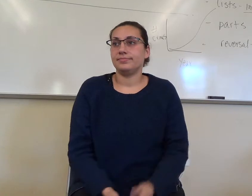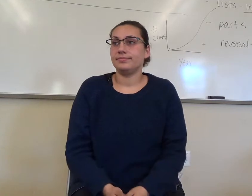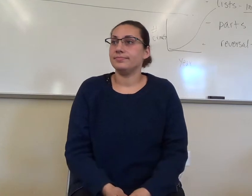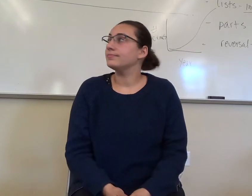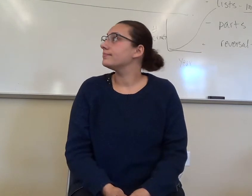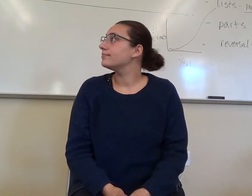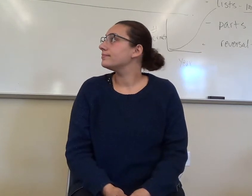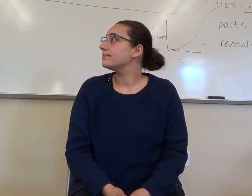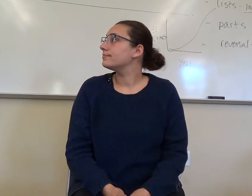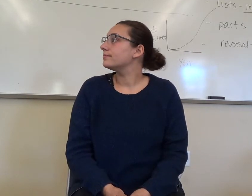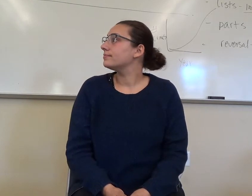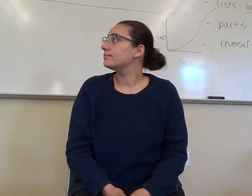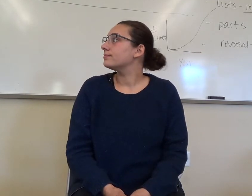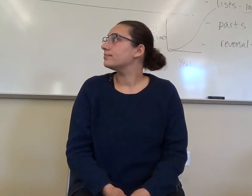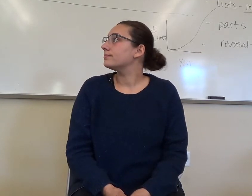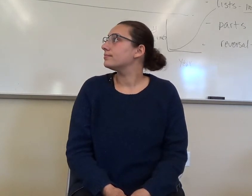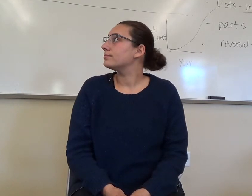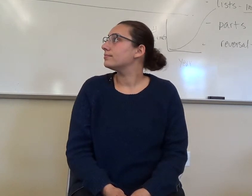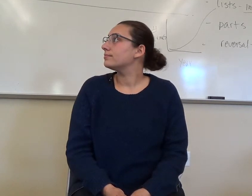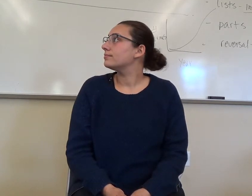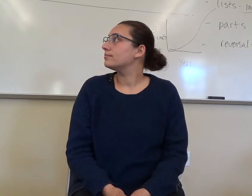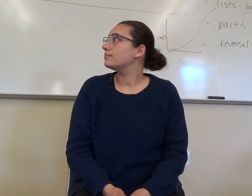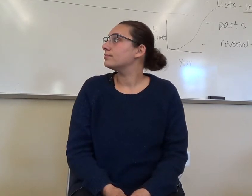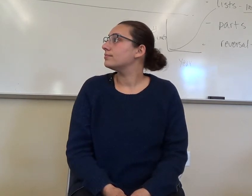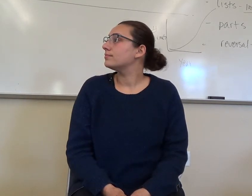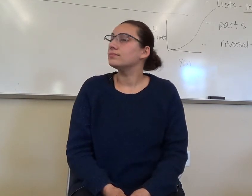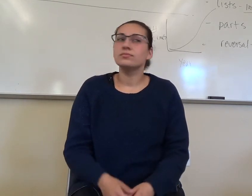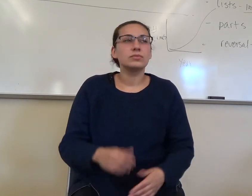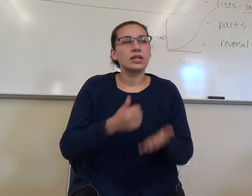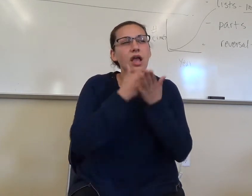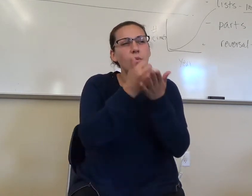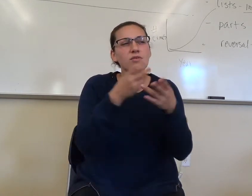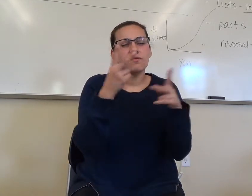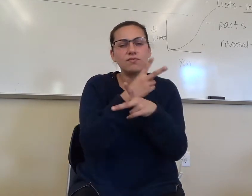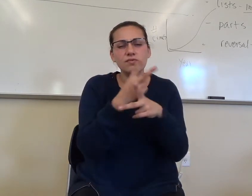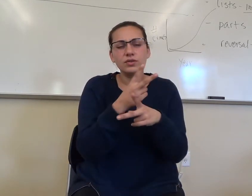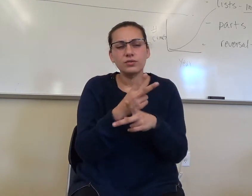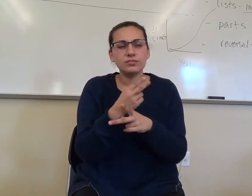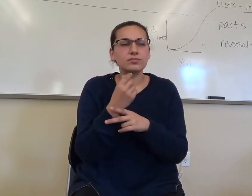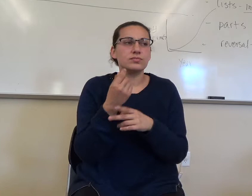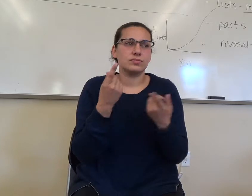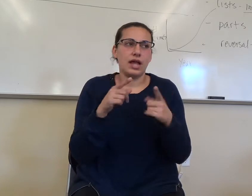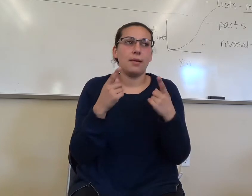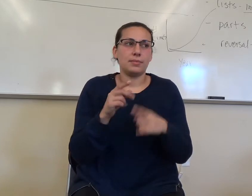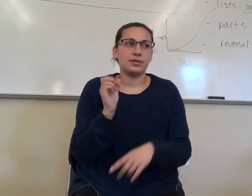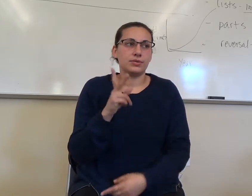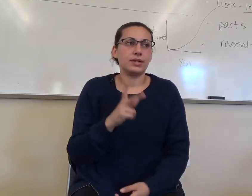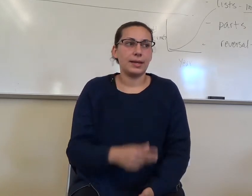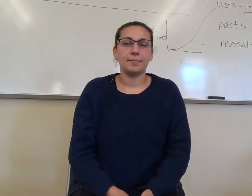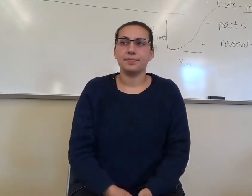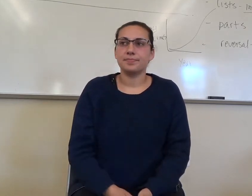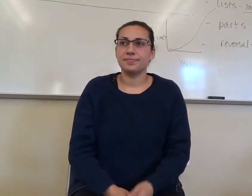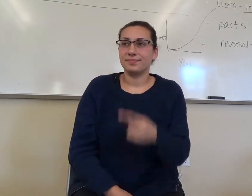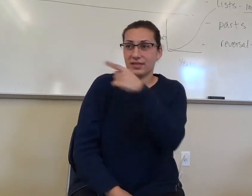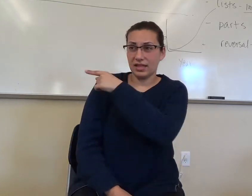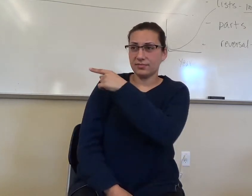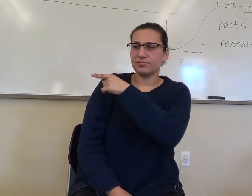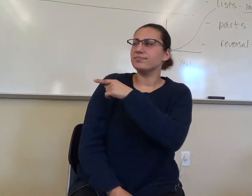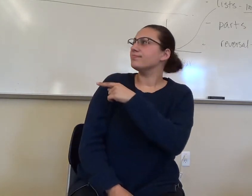Understanding that can kind of help you figure out what's going on, okay? This is really just a list. I